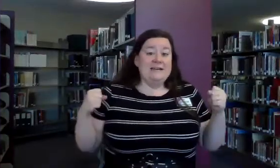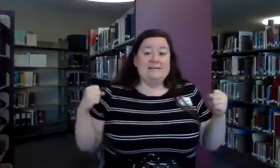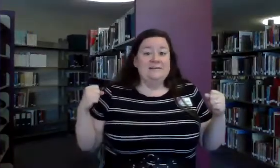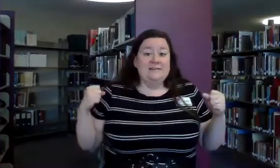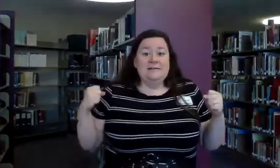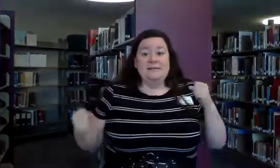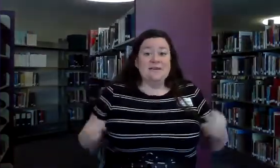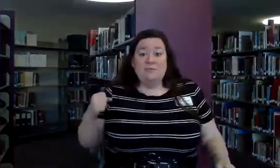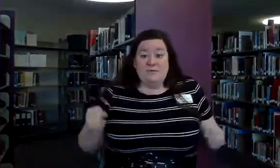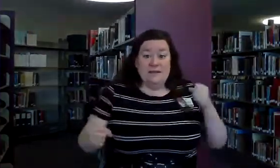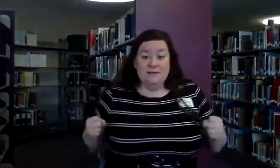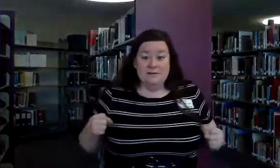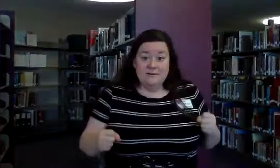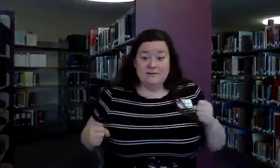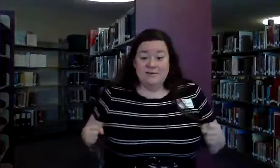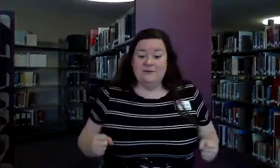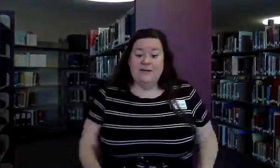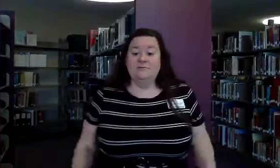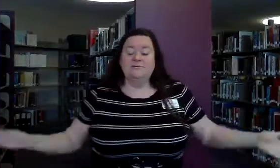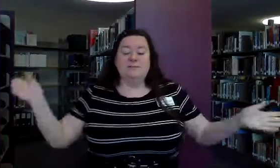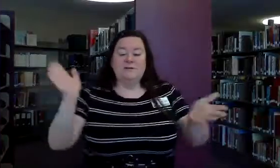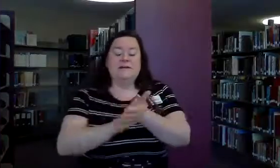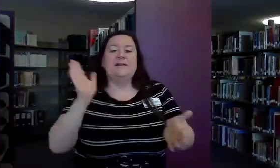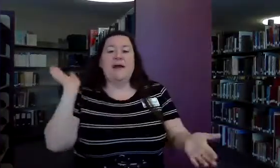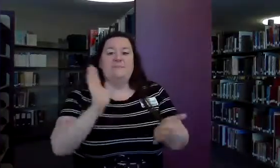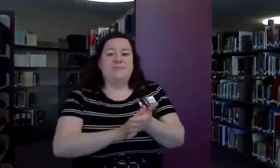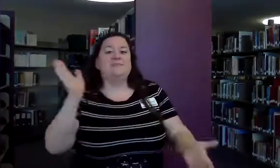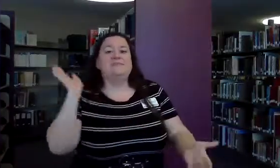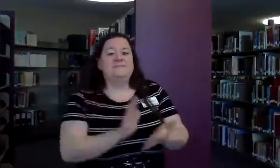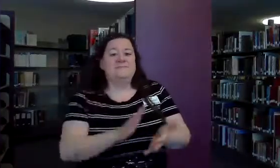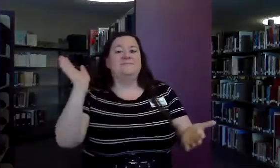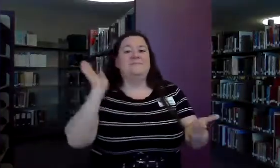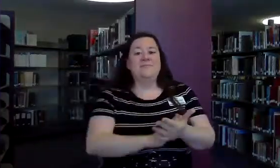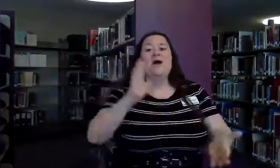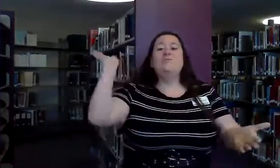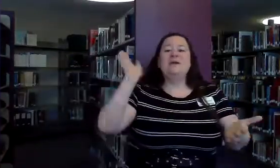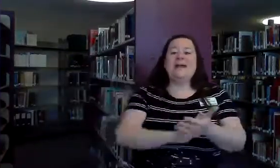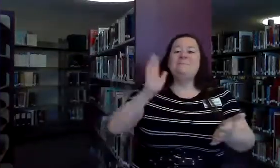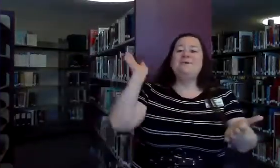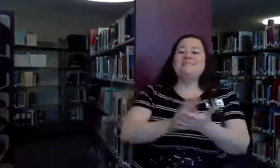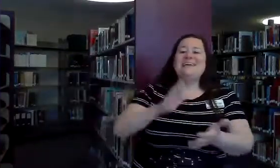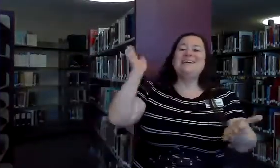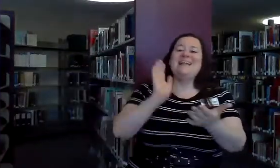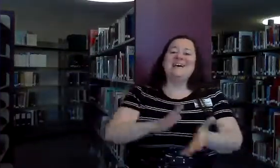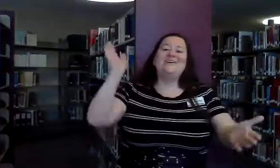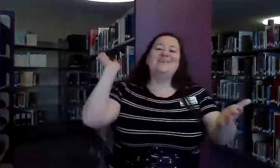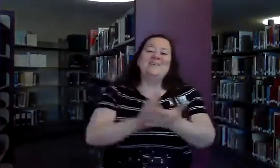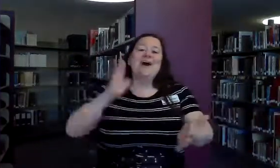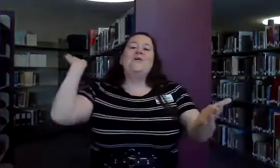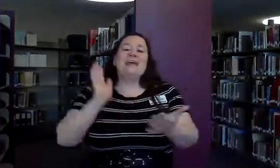and let's get moving. Here we go. So we're gonna clap first. We clap and sing hello. We